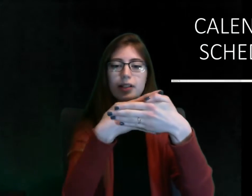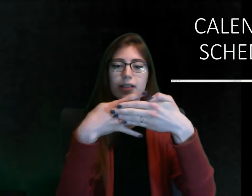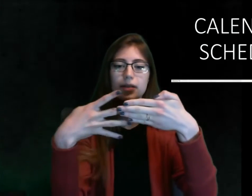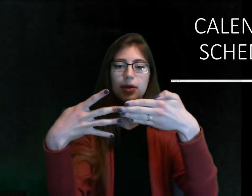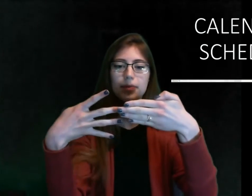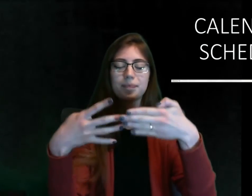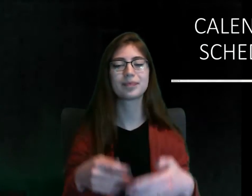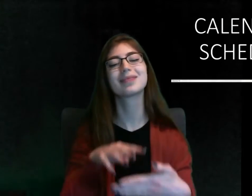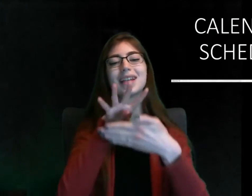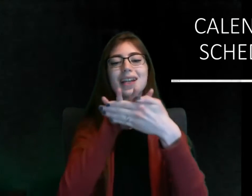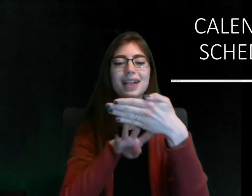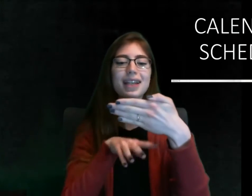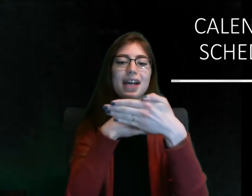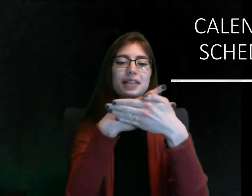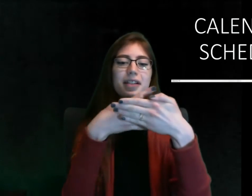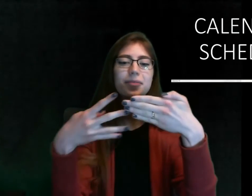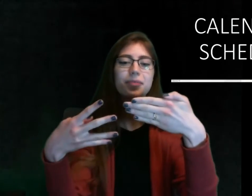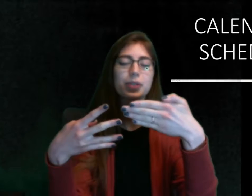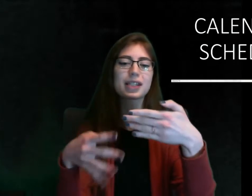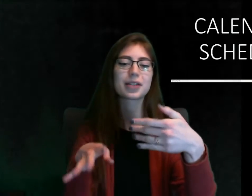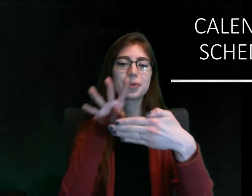your palm. Calendar or schedule.